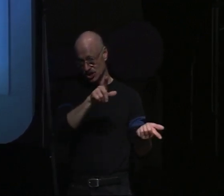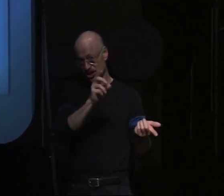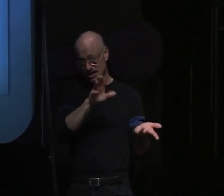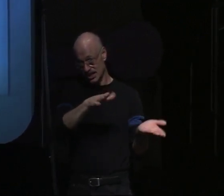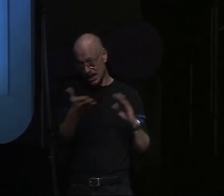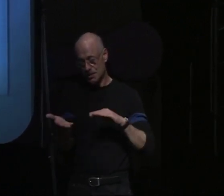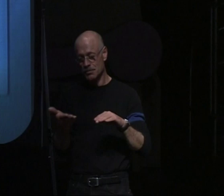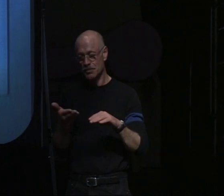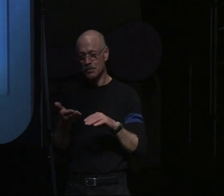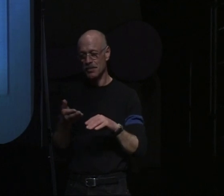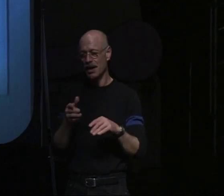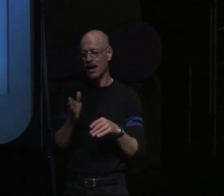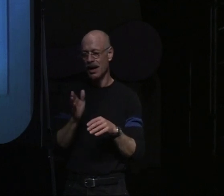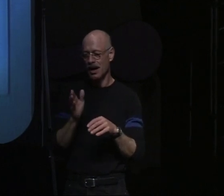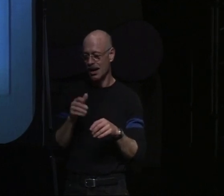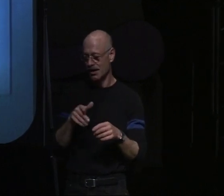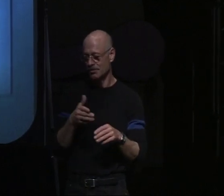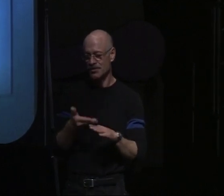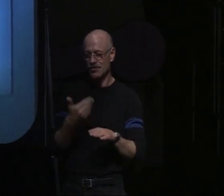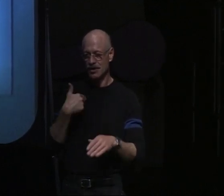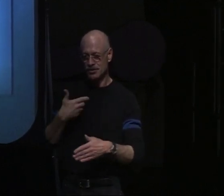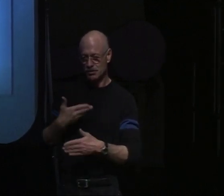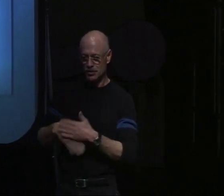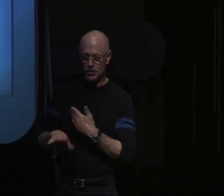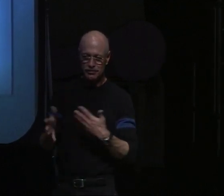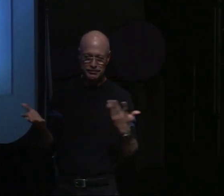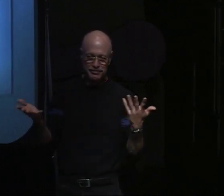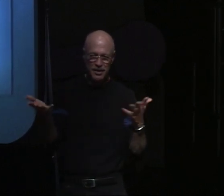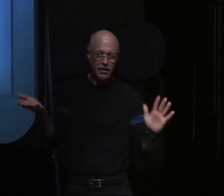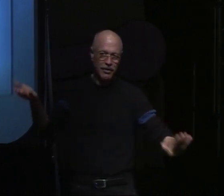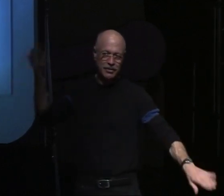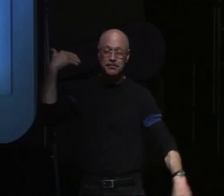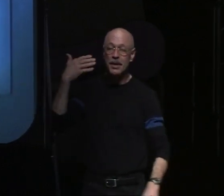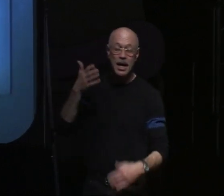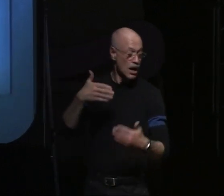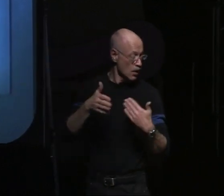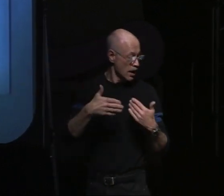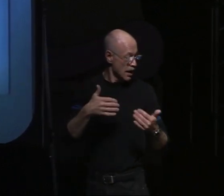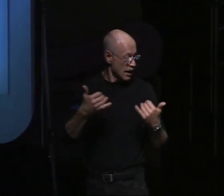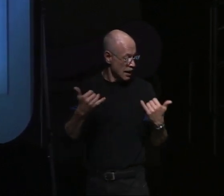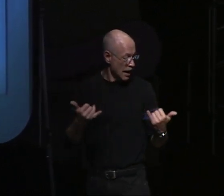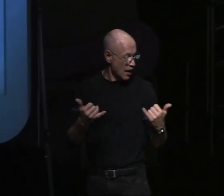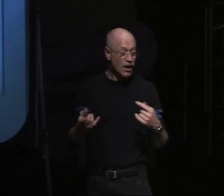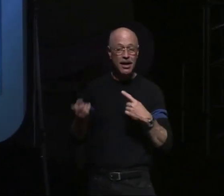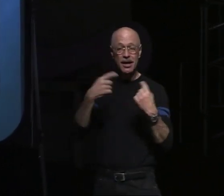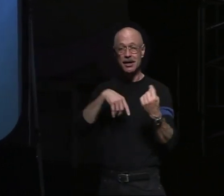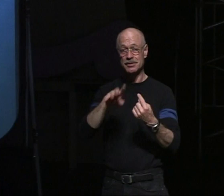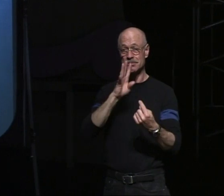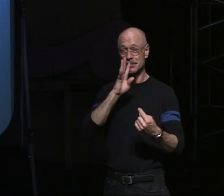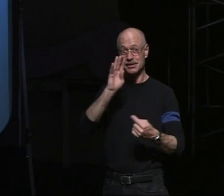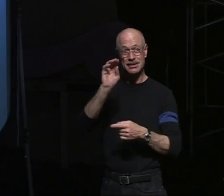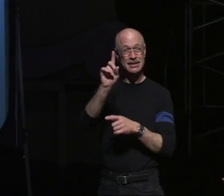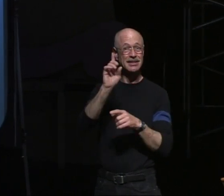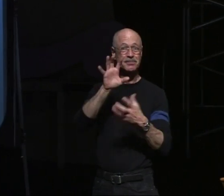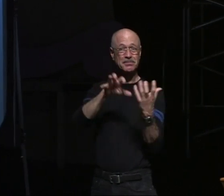I wasn't able to meet my grandmother while she was alive. She died before I was born.